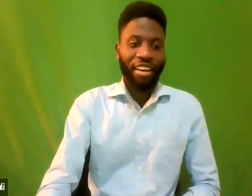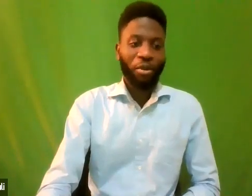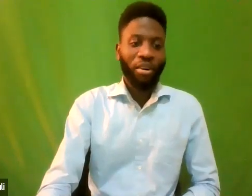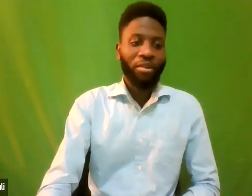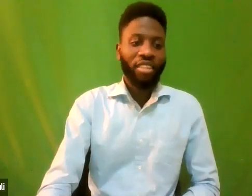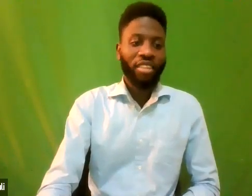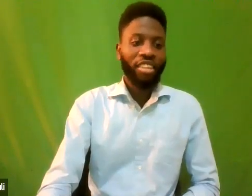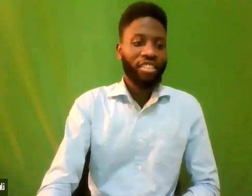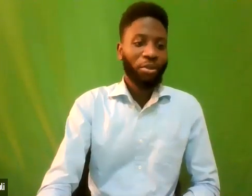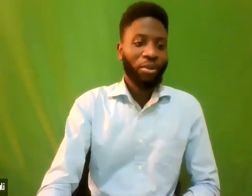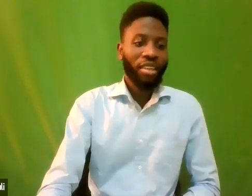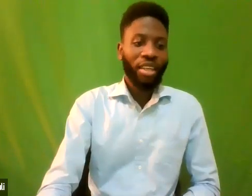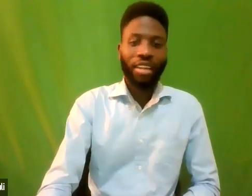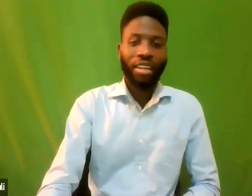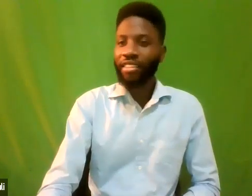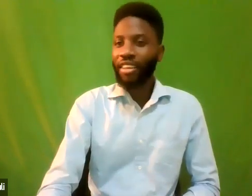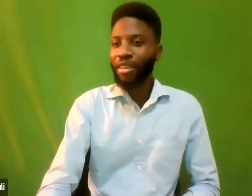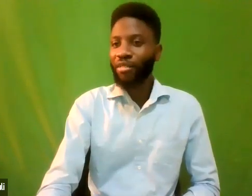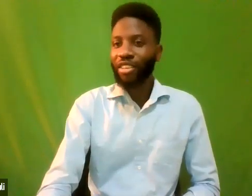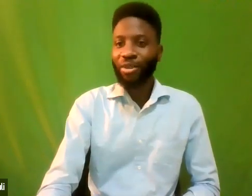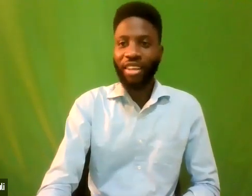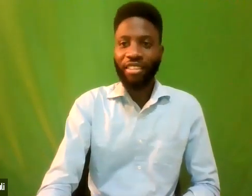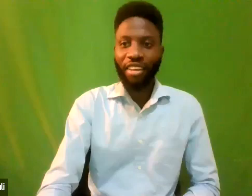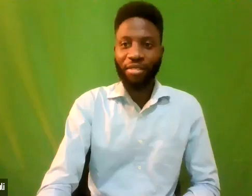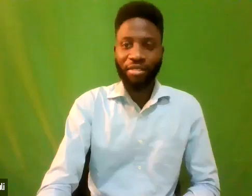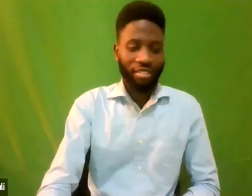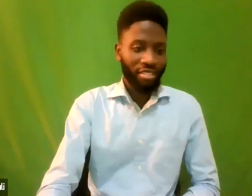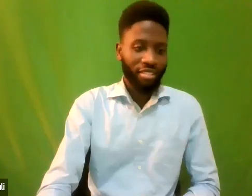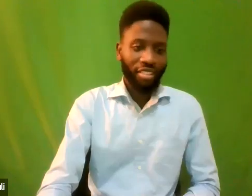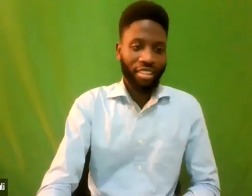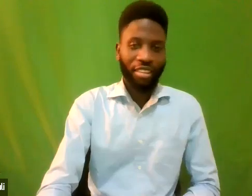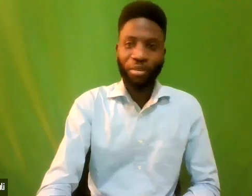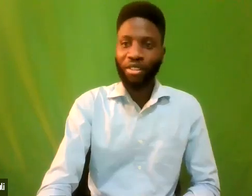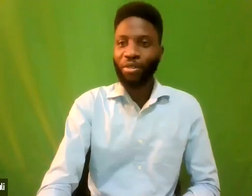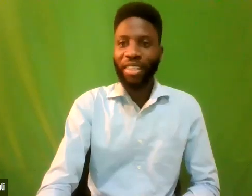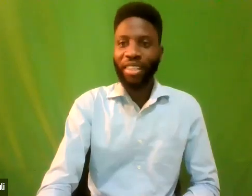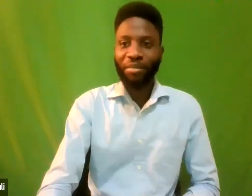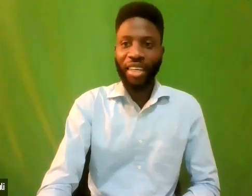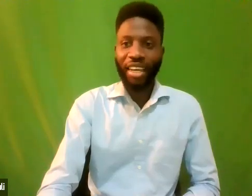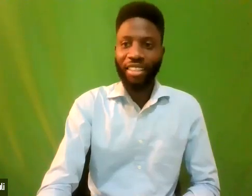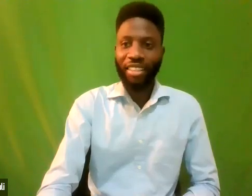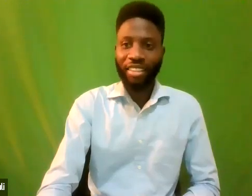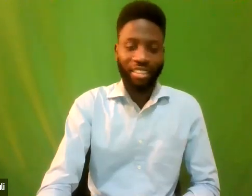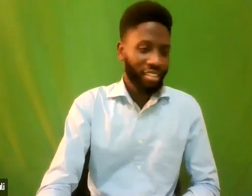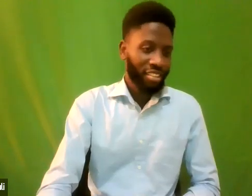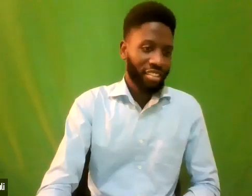I will suggest we learn the sign name of Ashura herself and the beautiful we music can, behind. then we learn 2